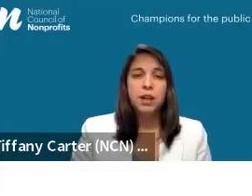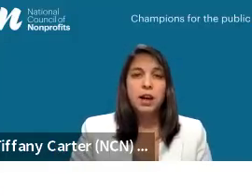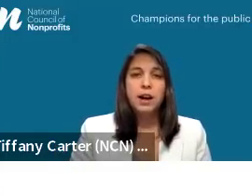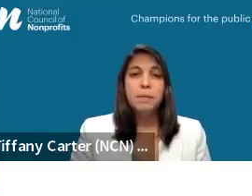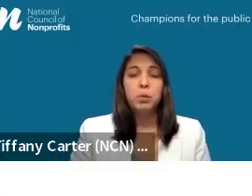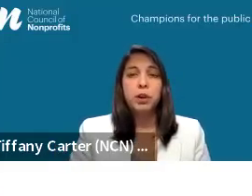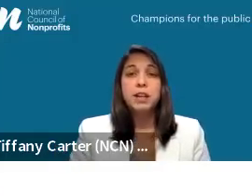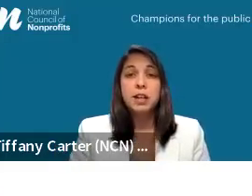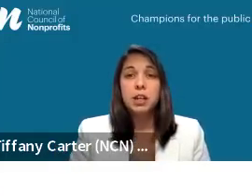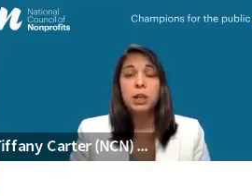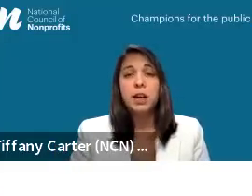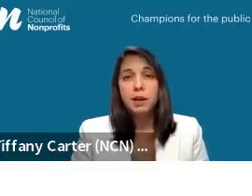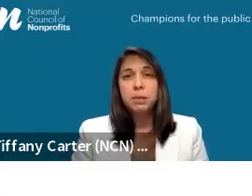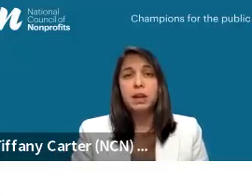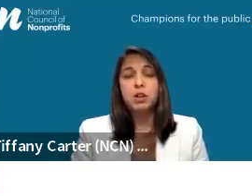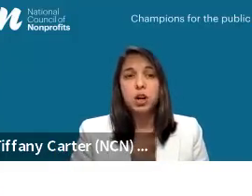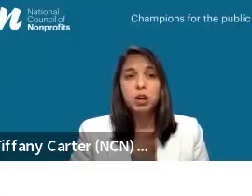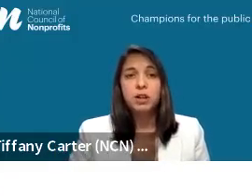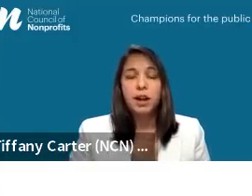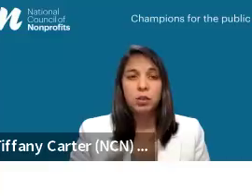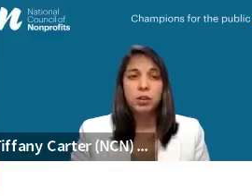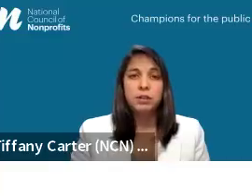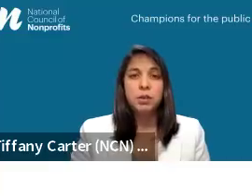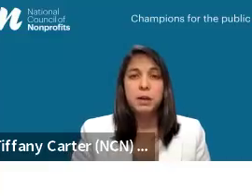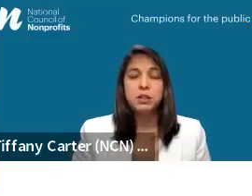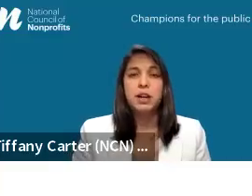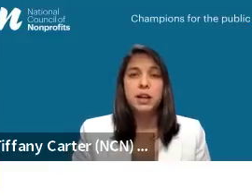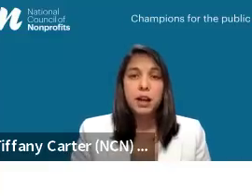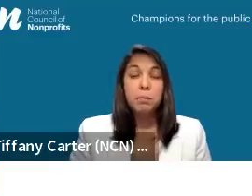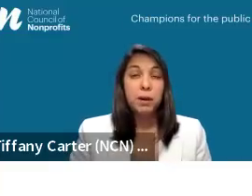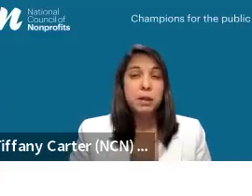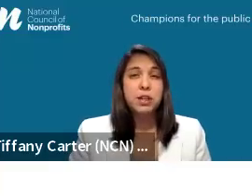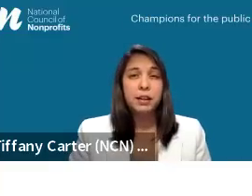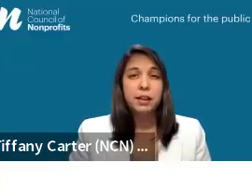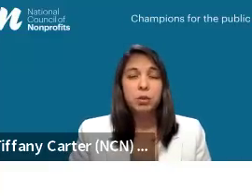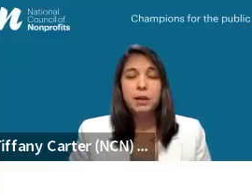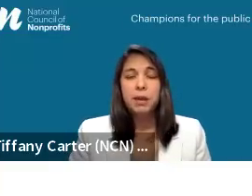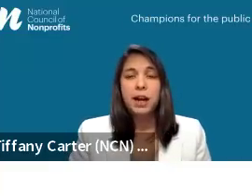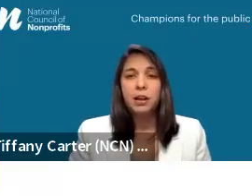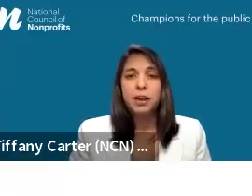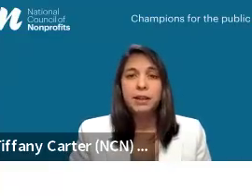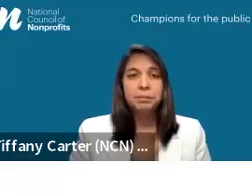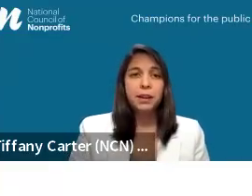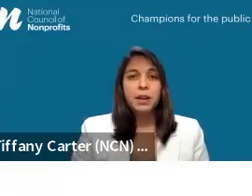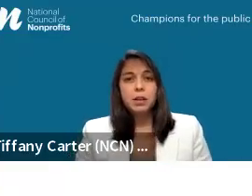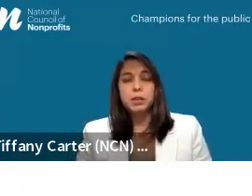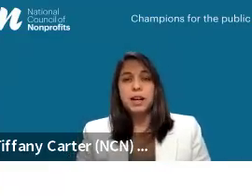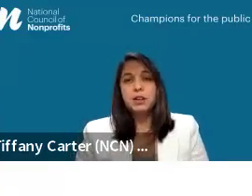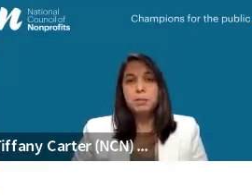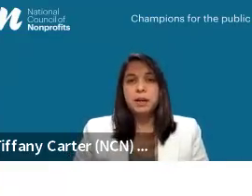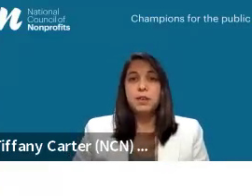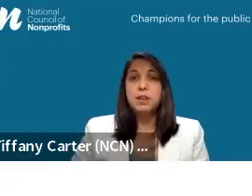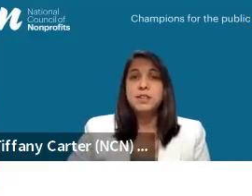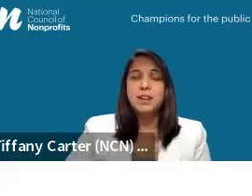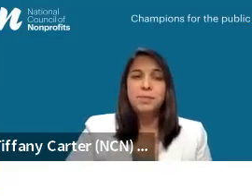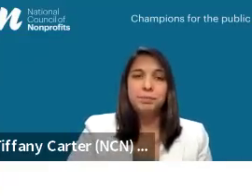for joining us. And we're continuing to update our chart that has all this information on it pretty much daily. So keep an eye on that. So